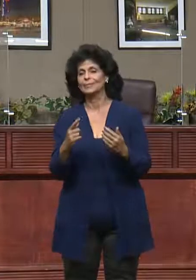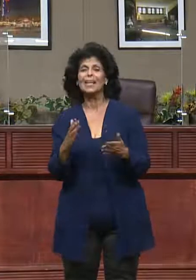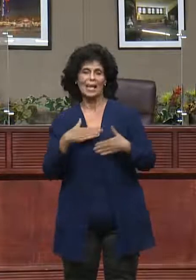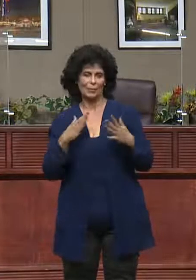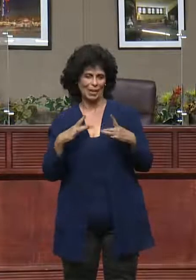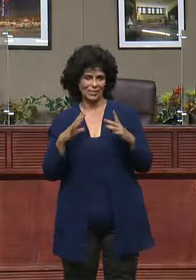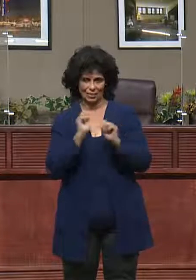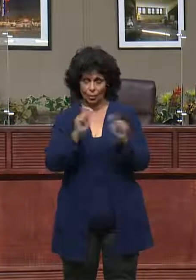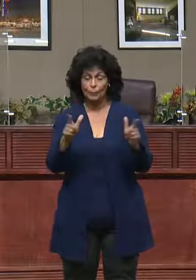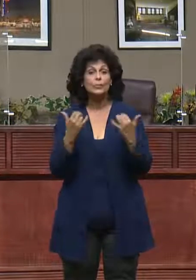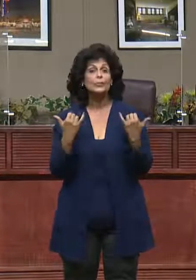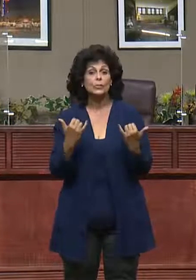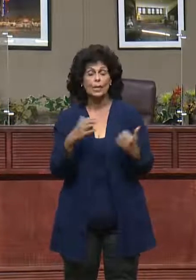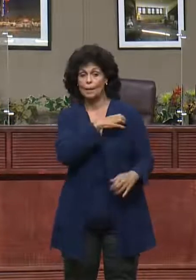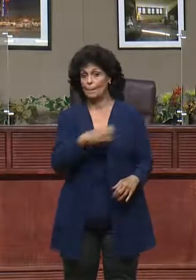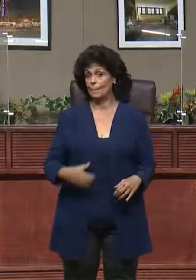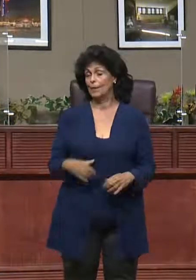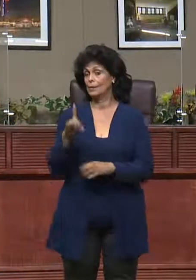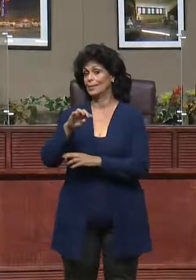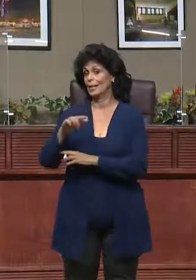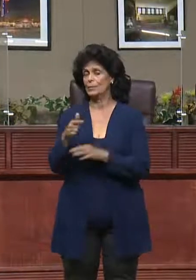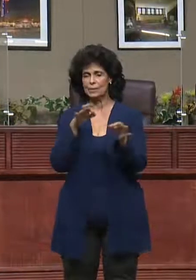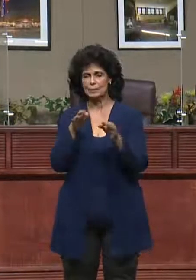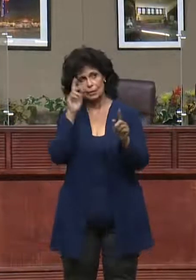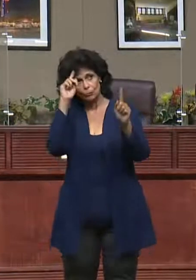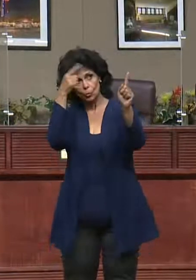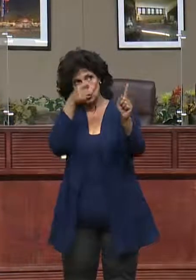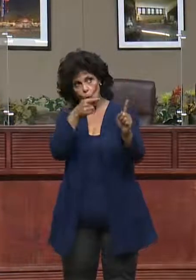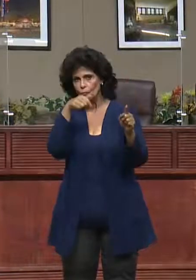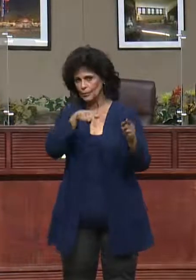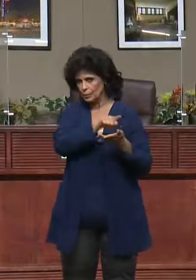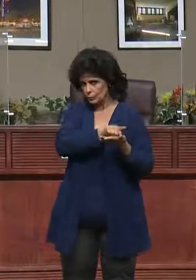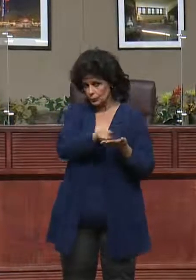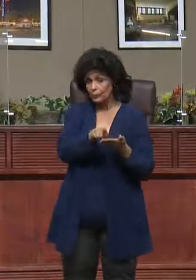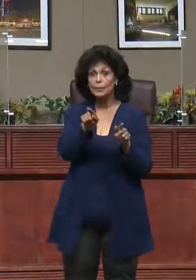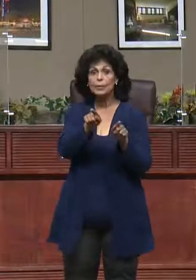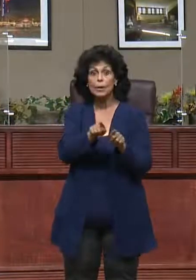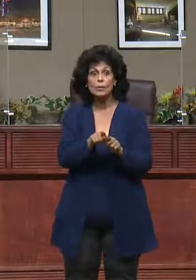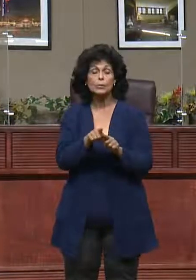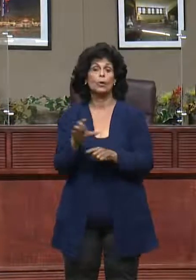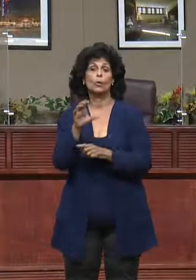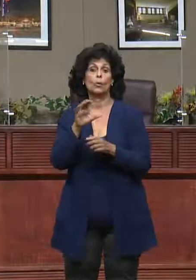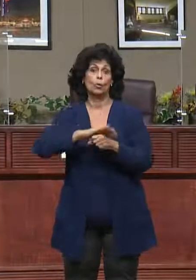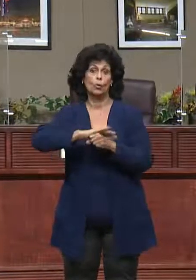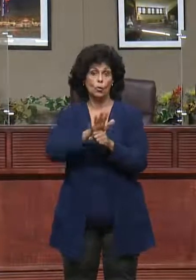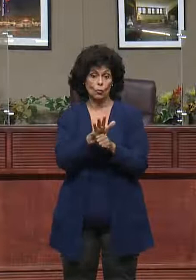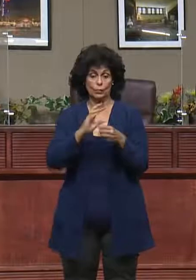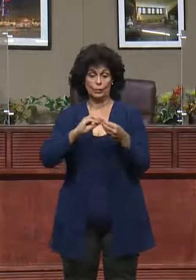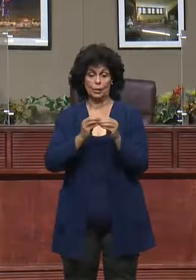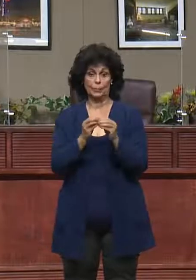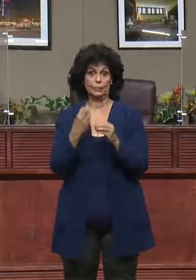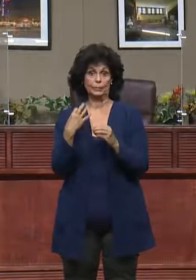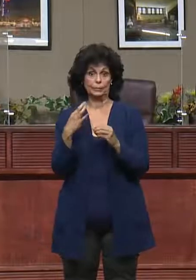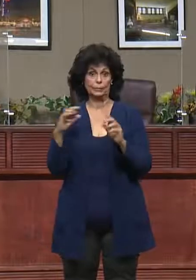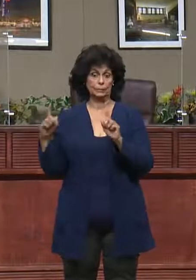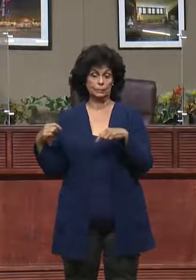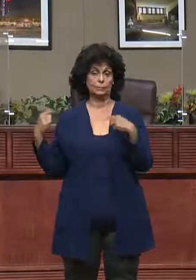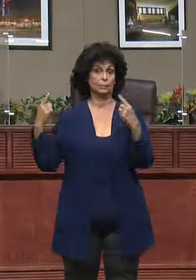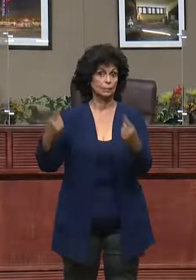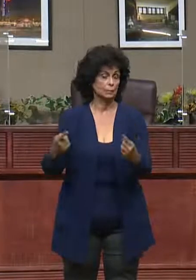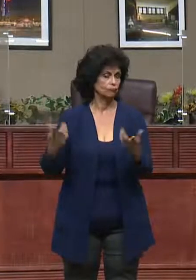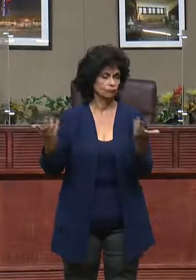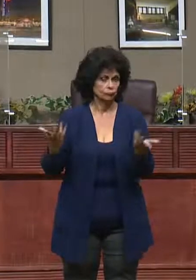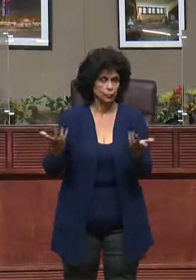Demings will discuss our goals for the week and give an update on our county COVID-19 numbers, positivity rates,